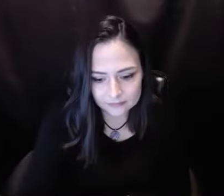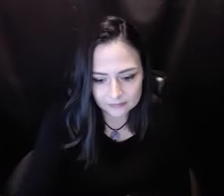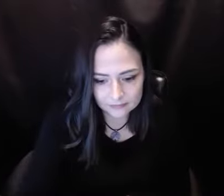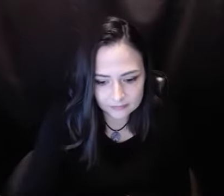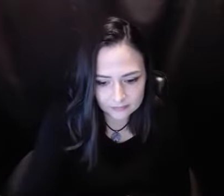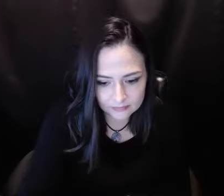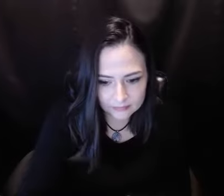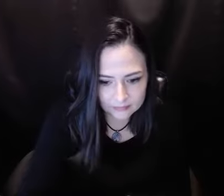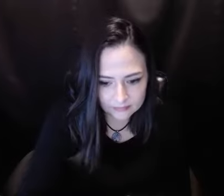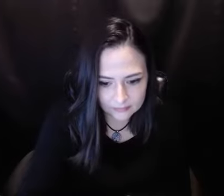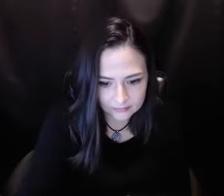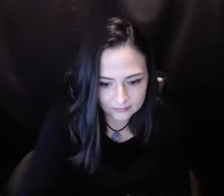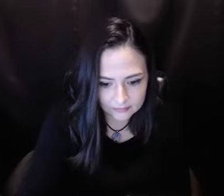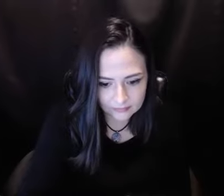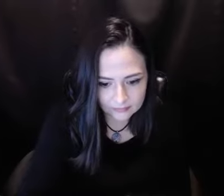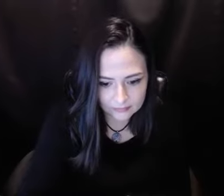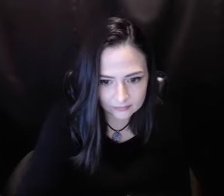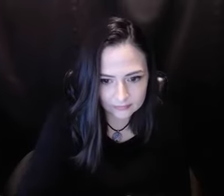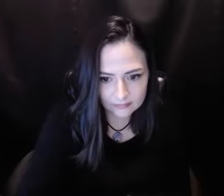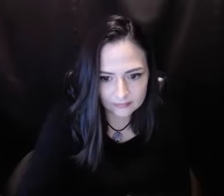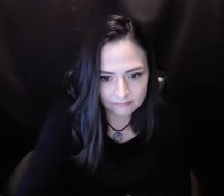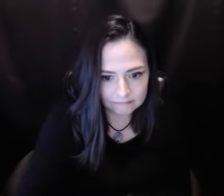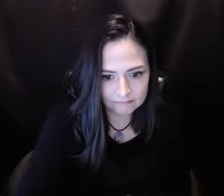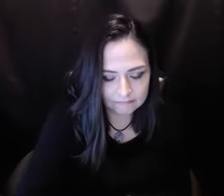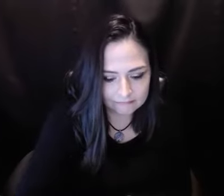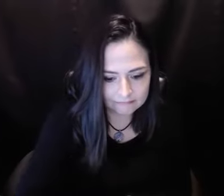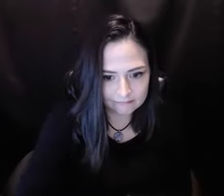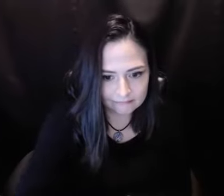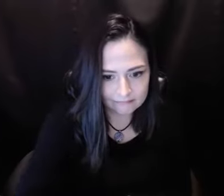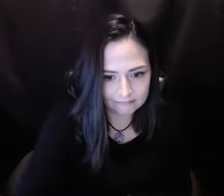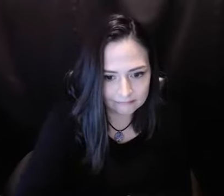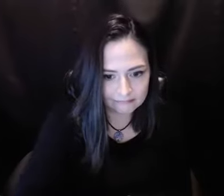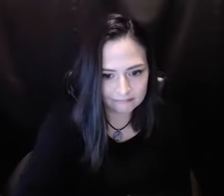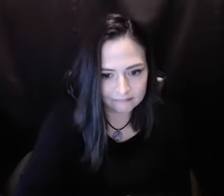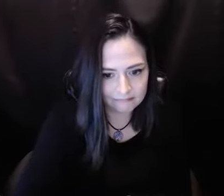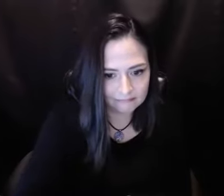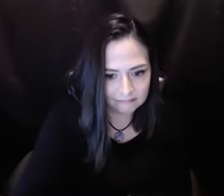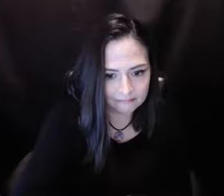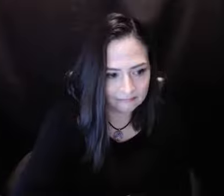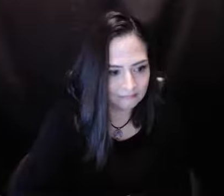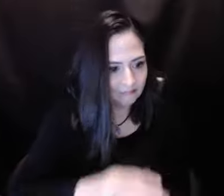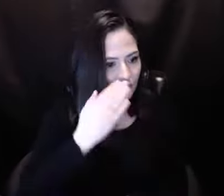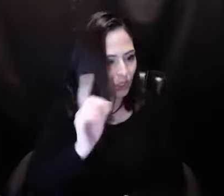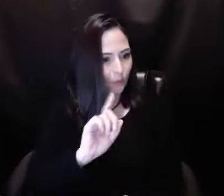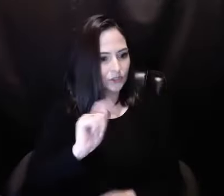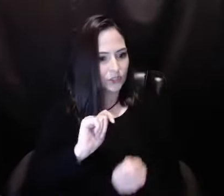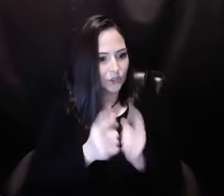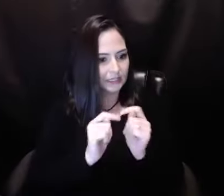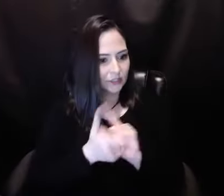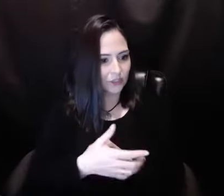It's very special that that I'm invited and to speak. I've spoken before, but